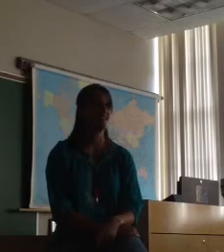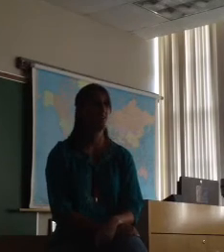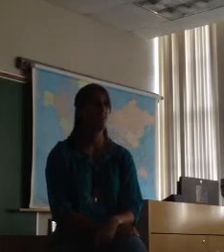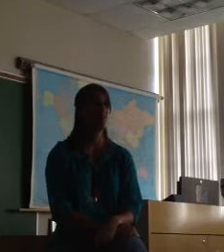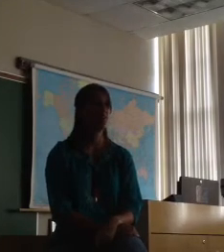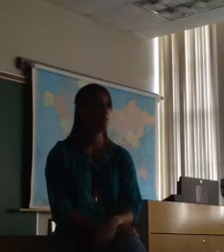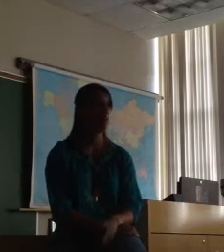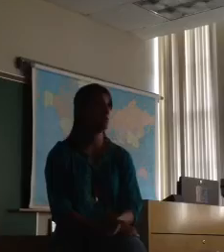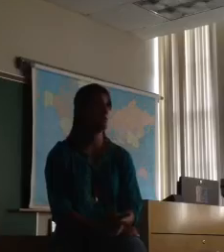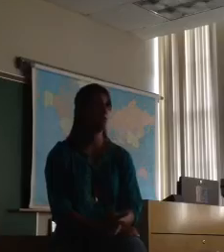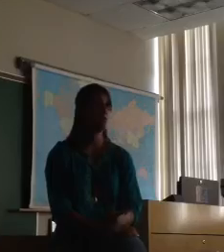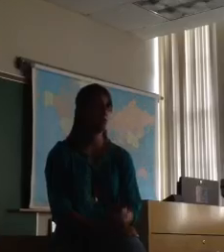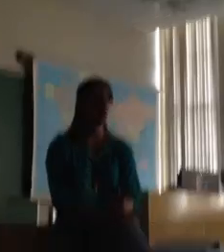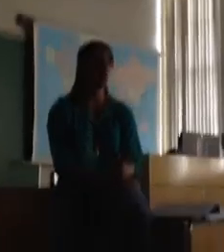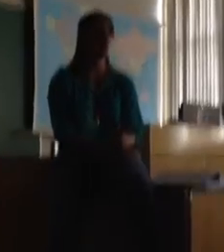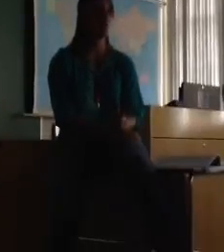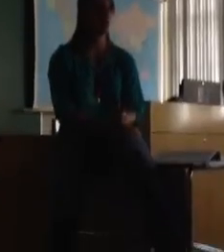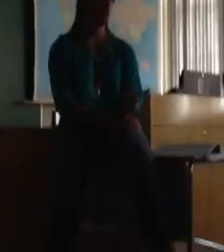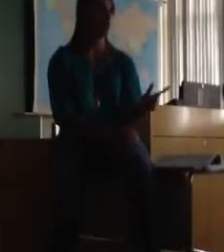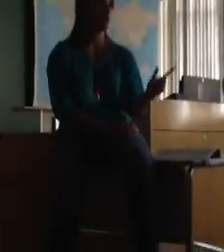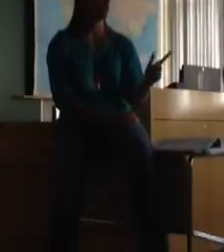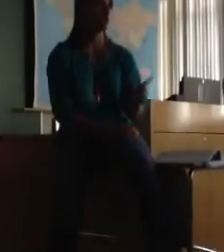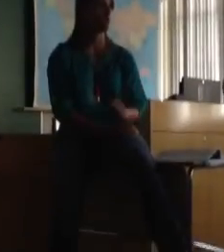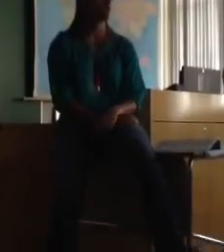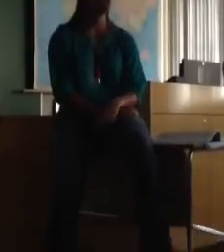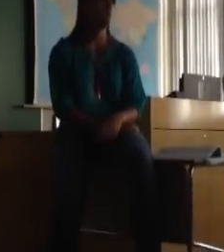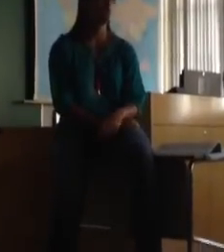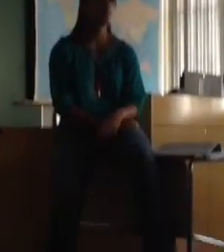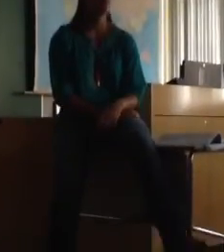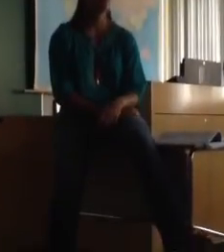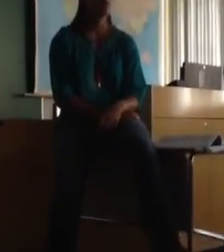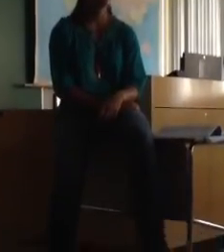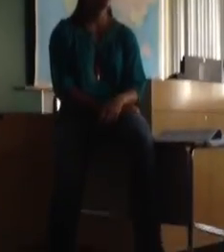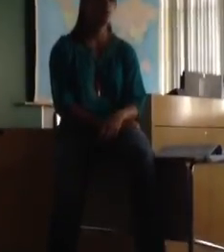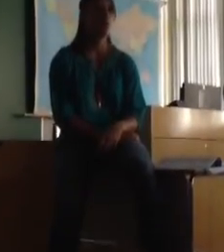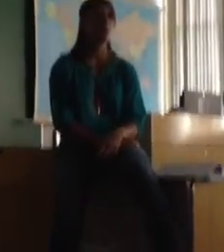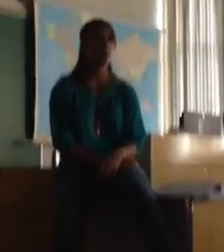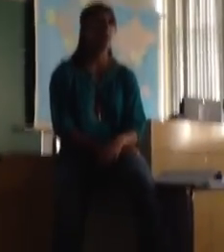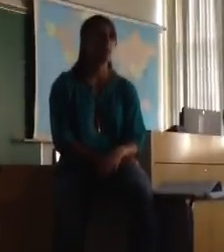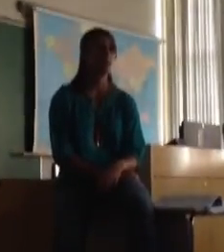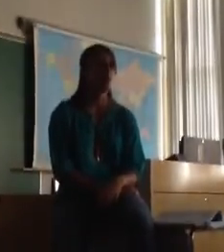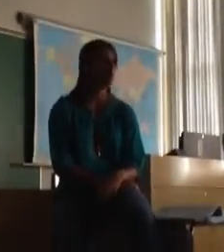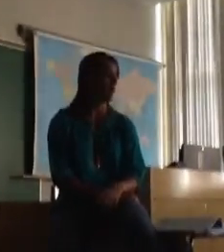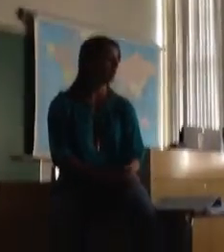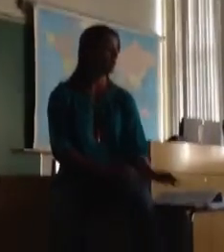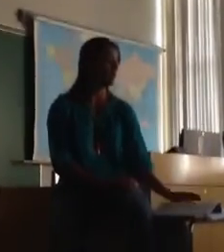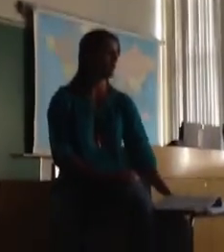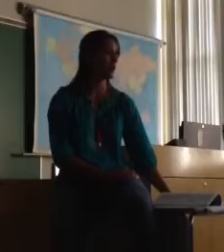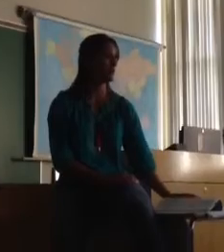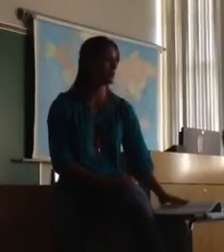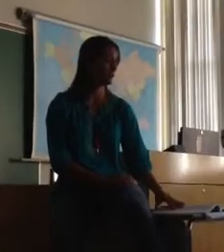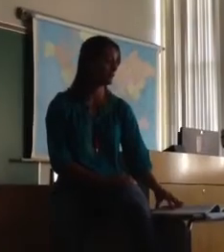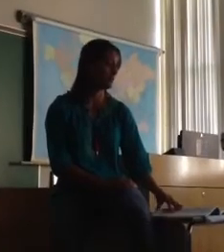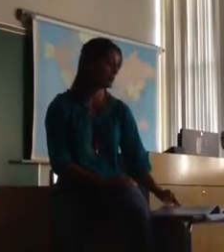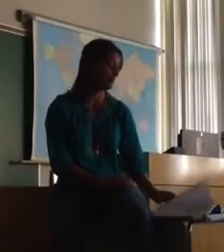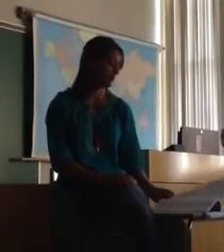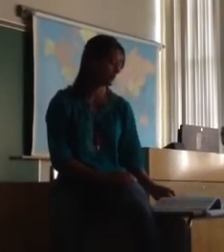exam week for people? For you? For some other people? Oh my. Well, this vocabulary doesn't seem too difficult,